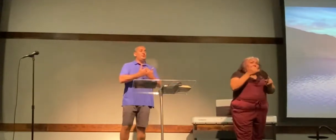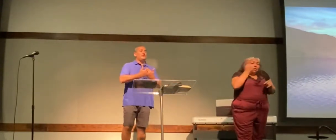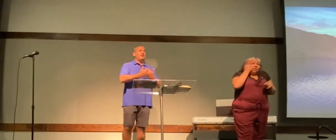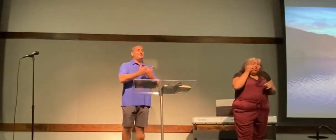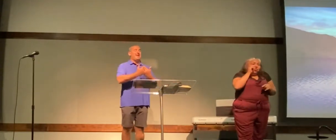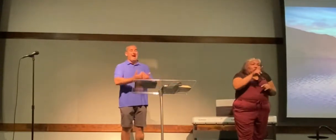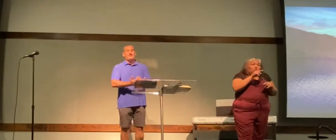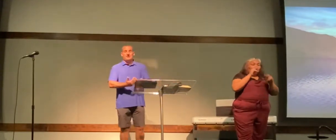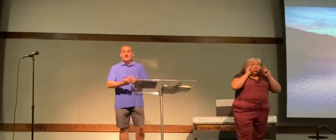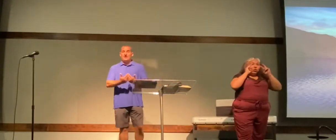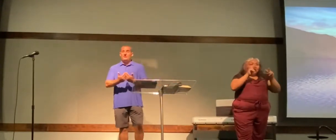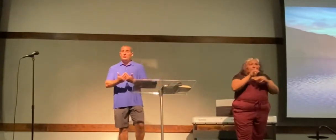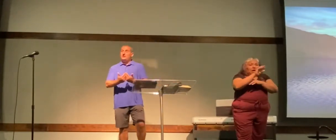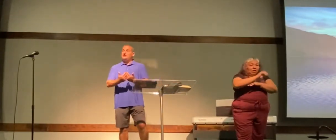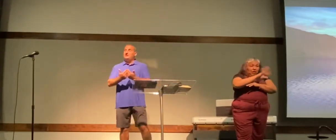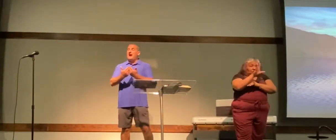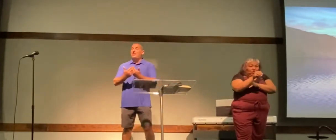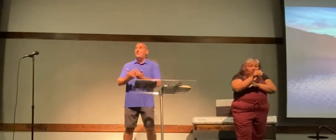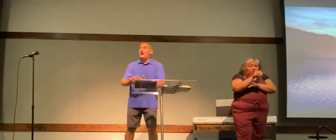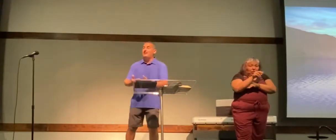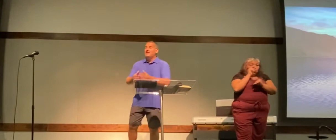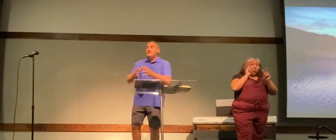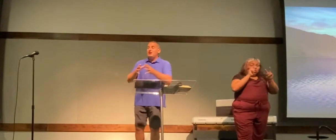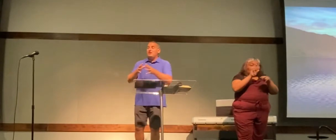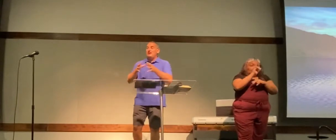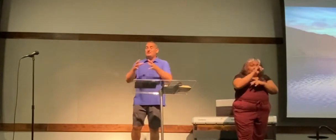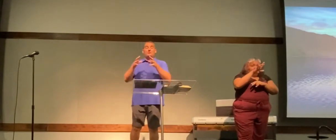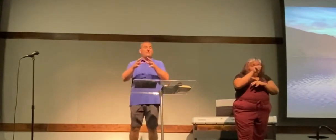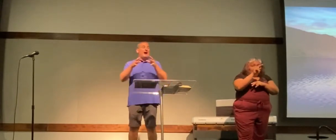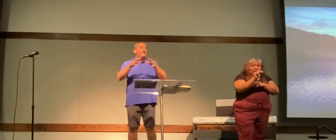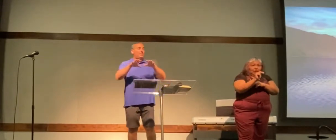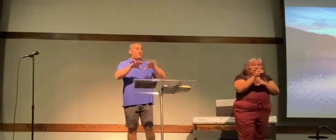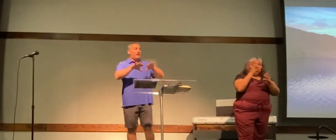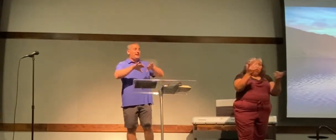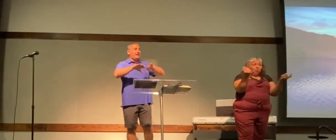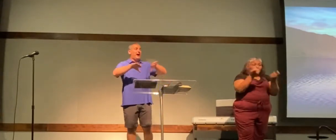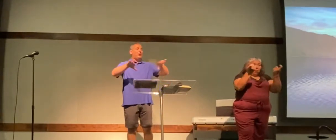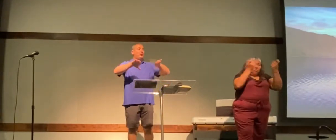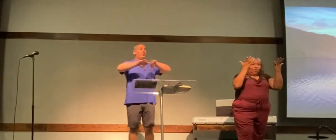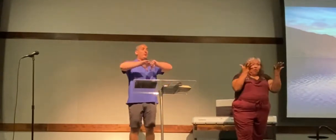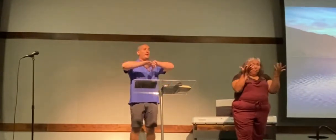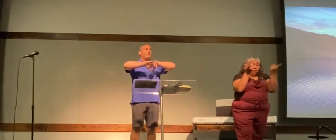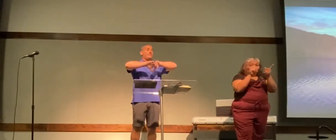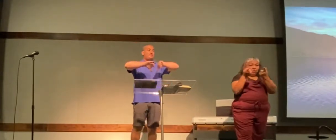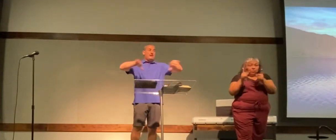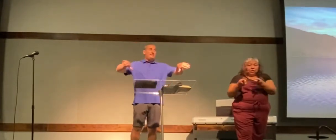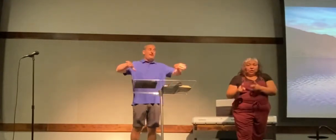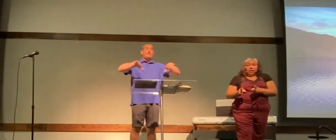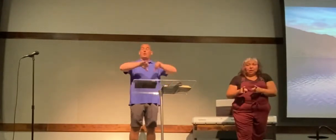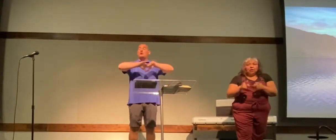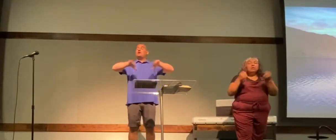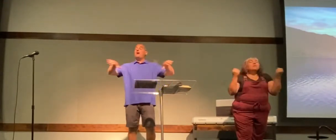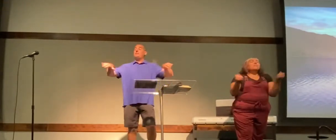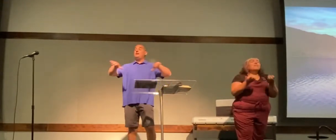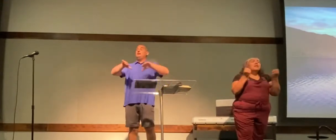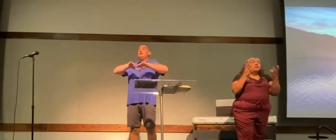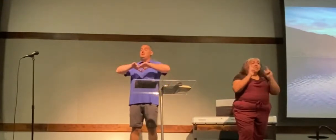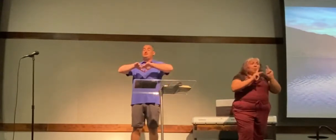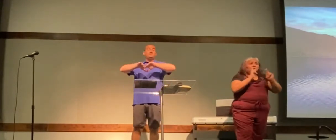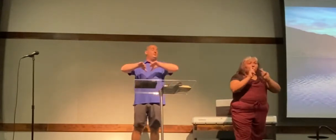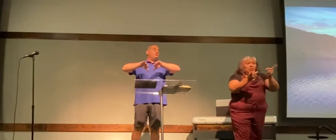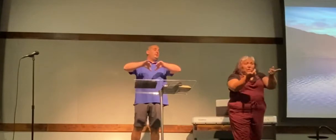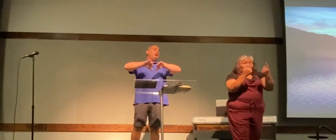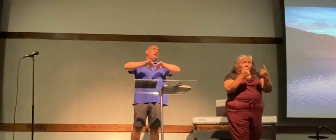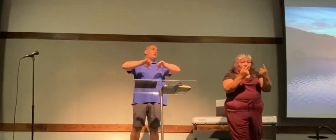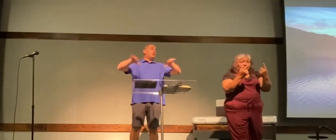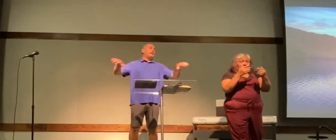if you look into Africa, if you look into Iran, there is revival breaking out where many people are coming